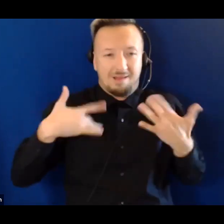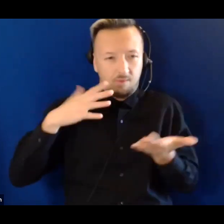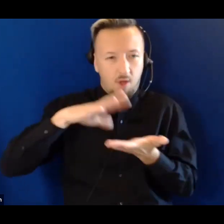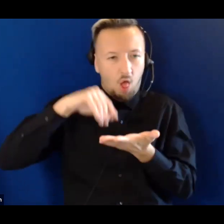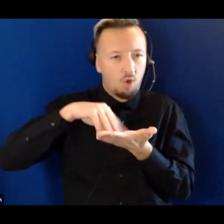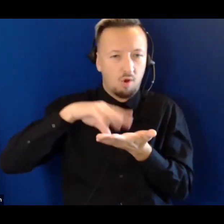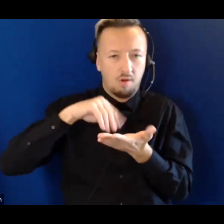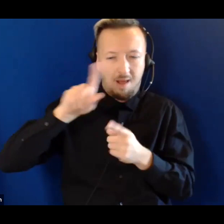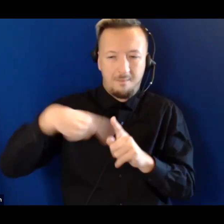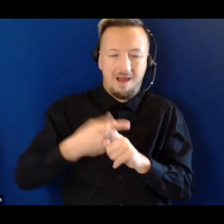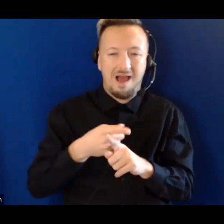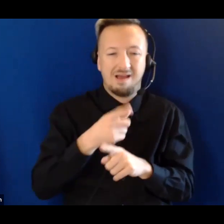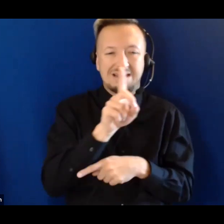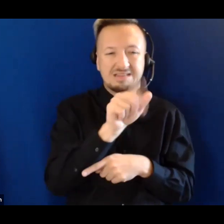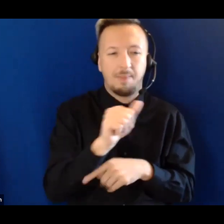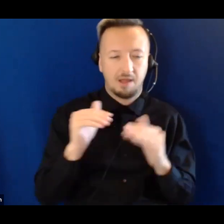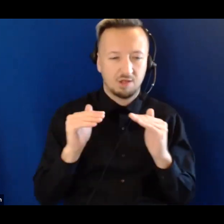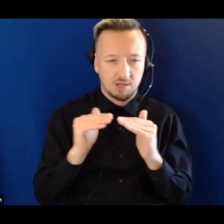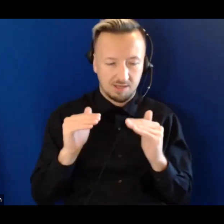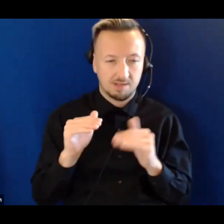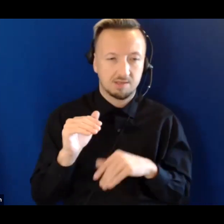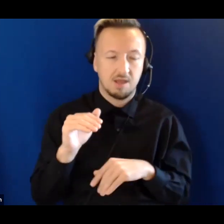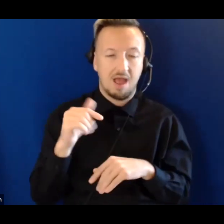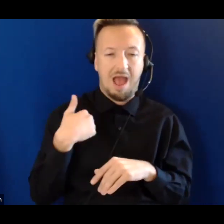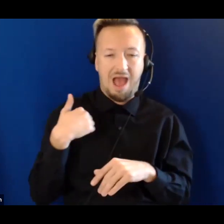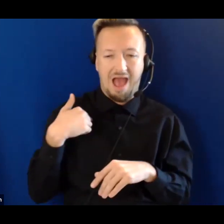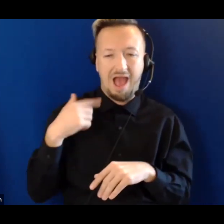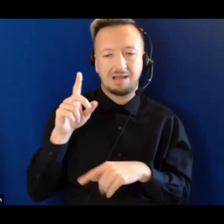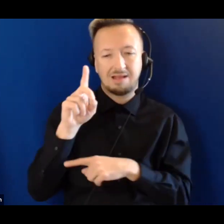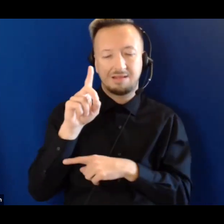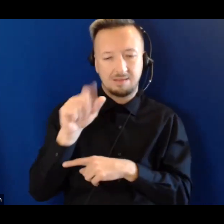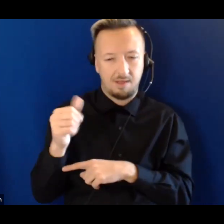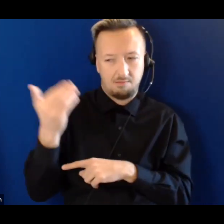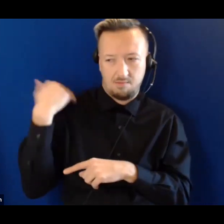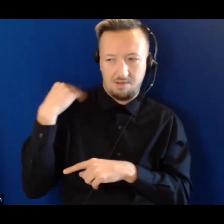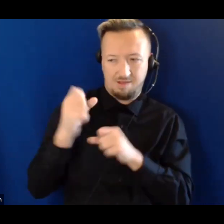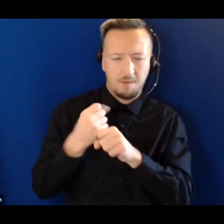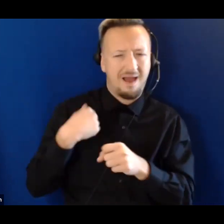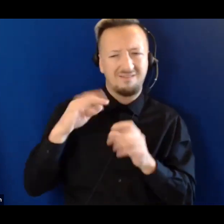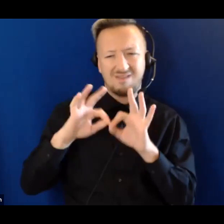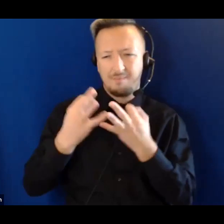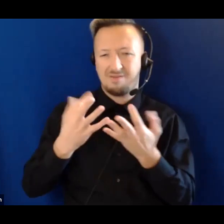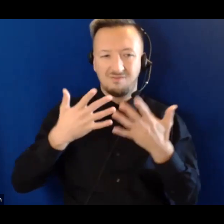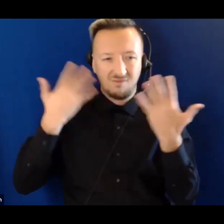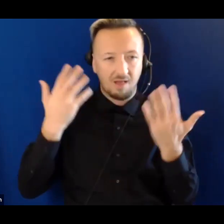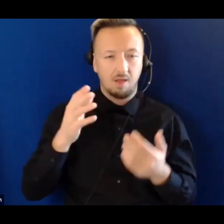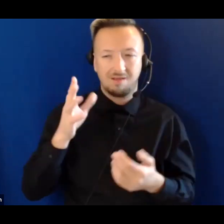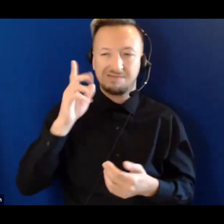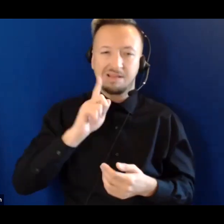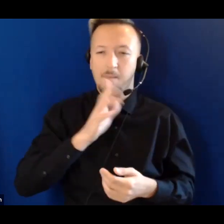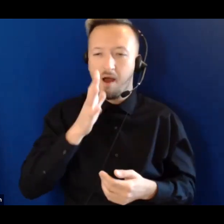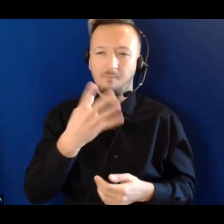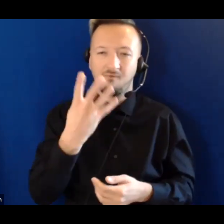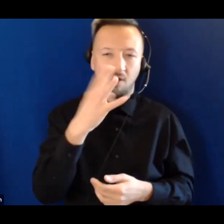justice. And like I said, I was diagnosed 8 years ago. I grew up with a very open and welcoming family, single mother, 4